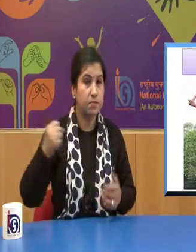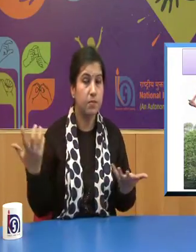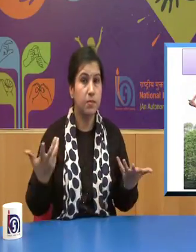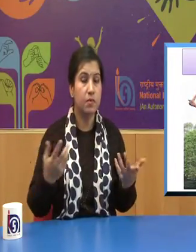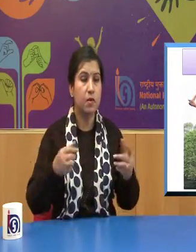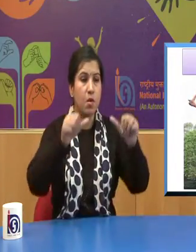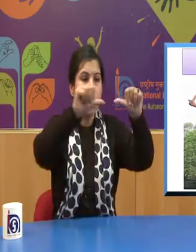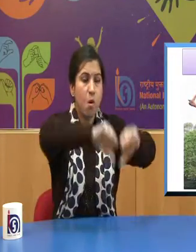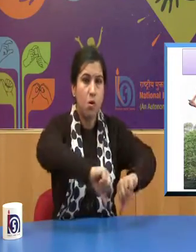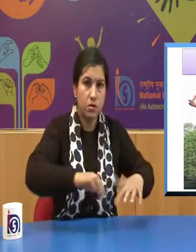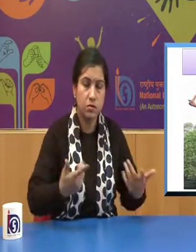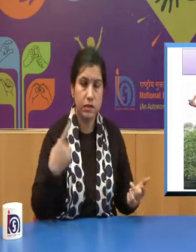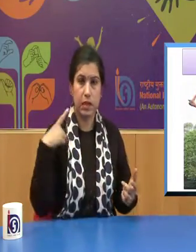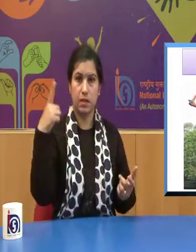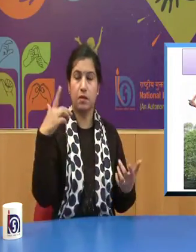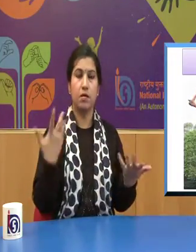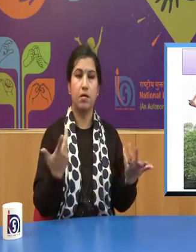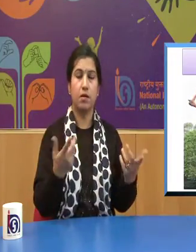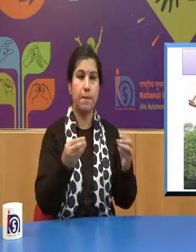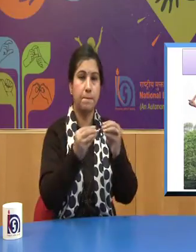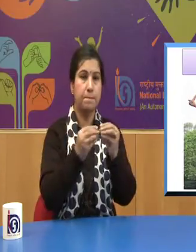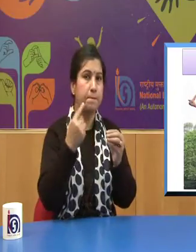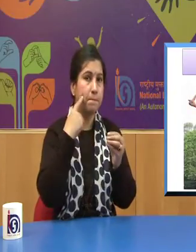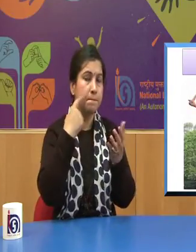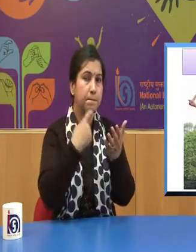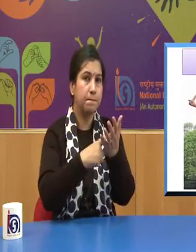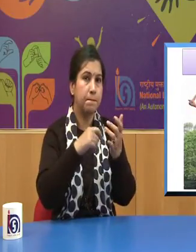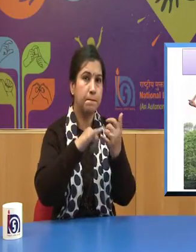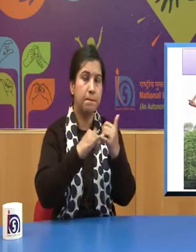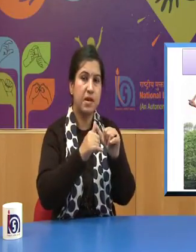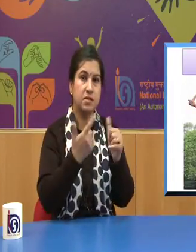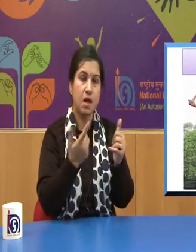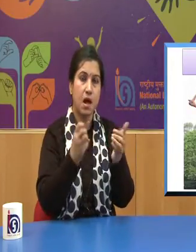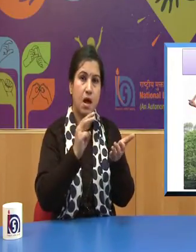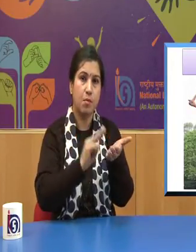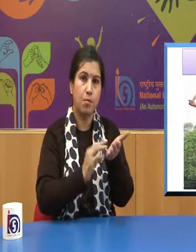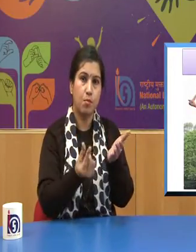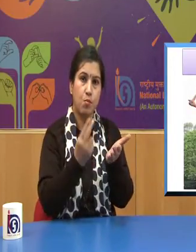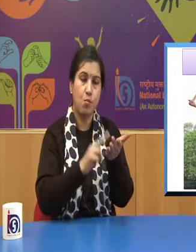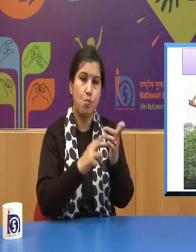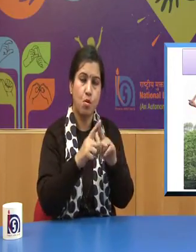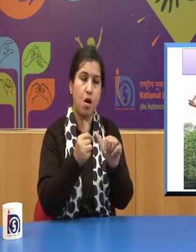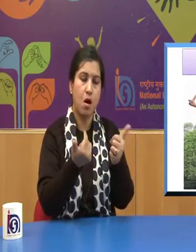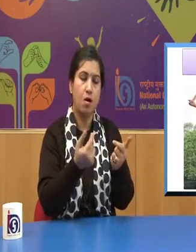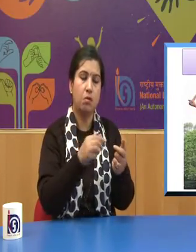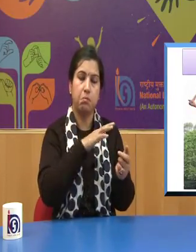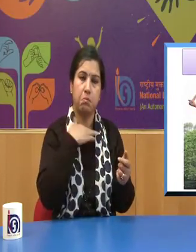defeated and their leader, Birsa Munda, died in the prison after some